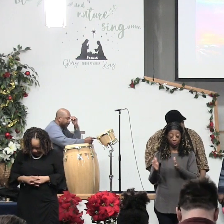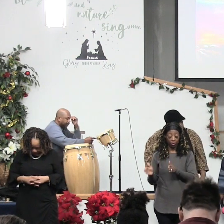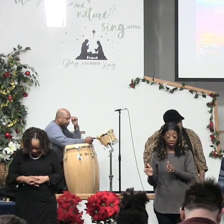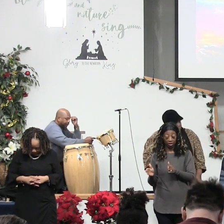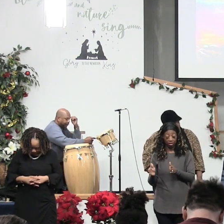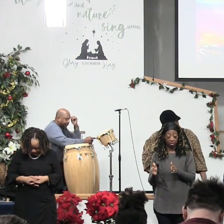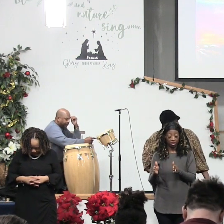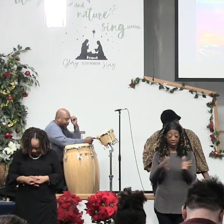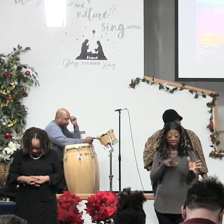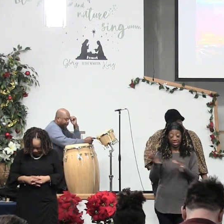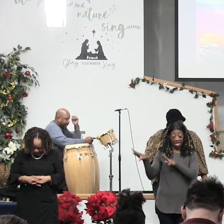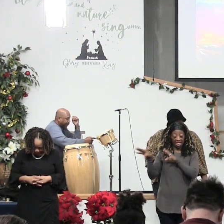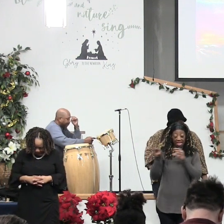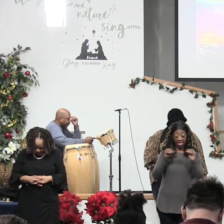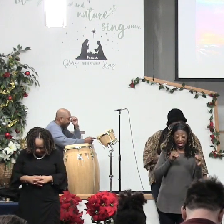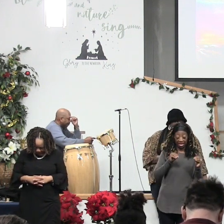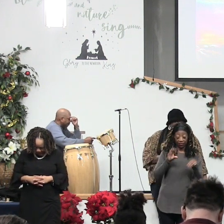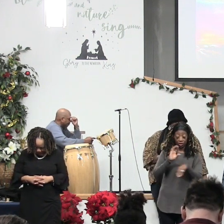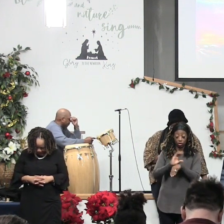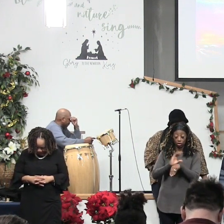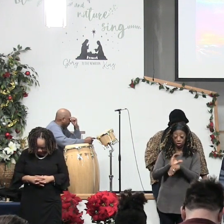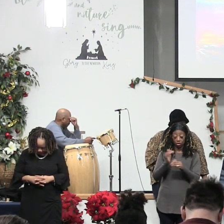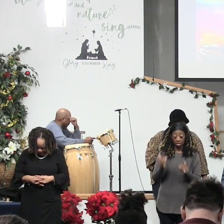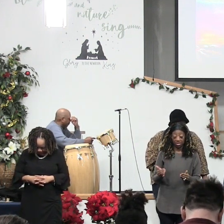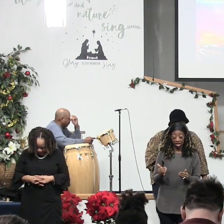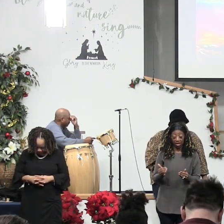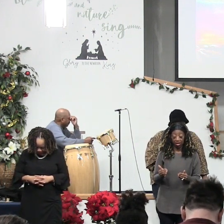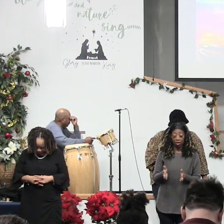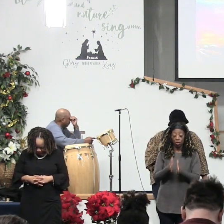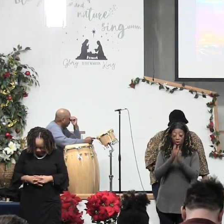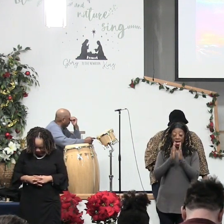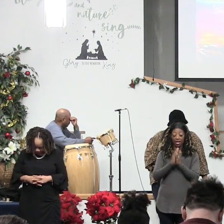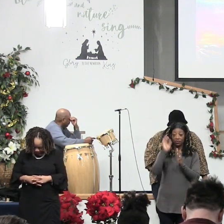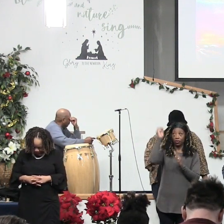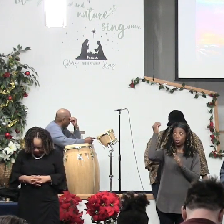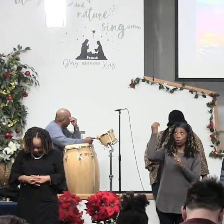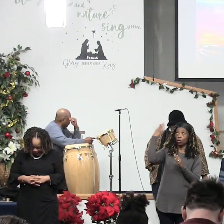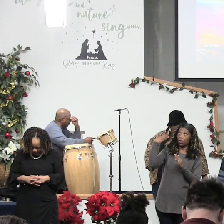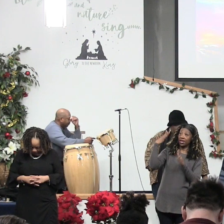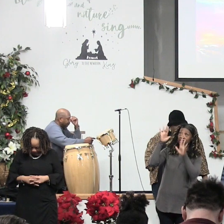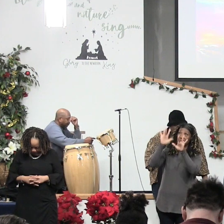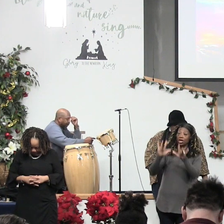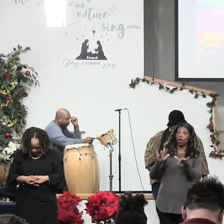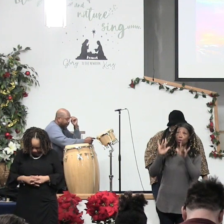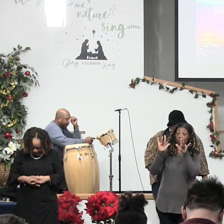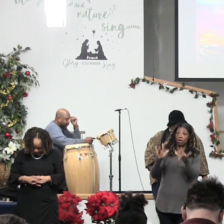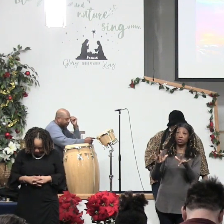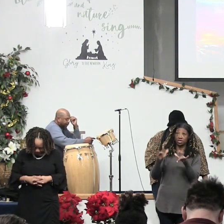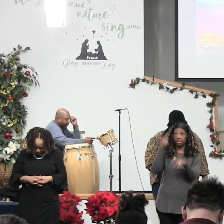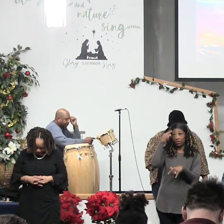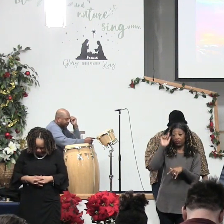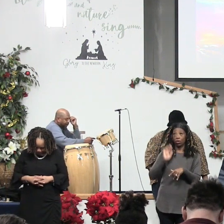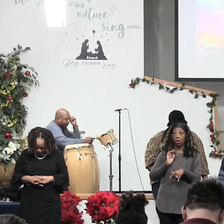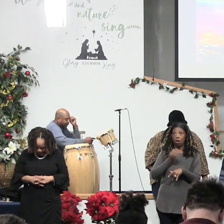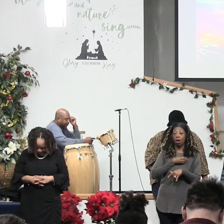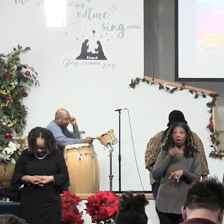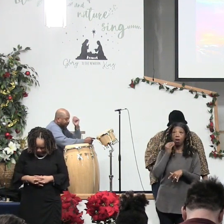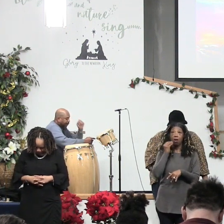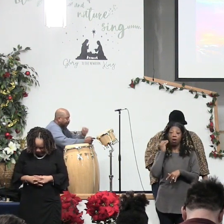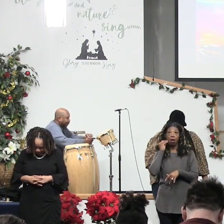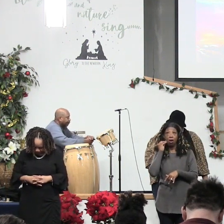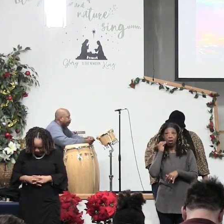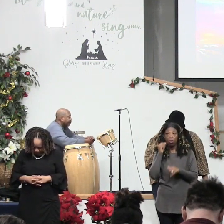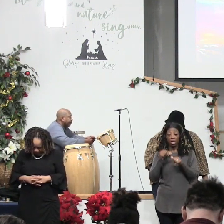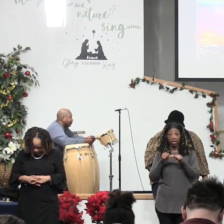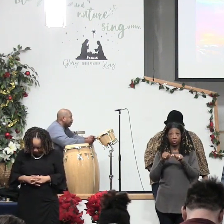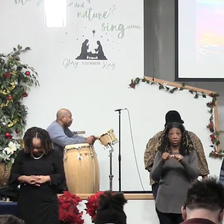several ways, and we just ask for your grace and mercy to our next destination. And as we continue